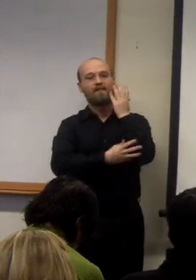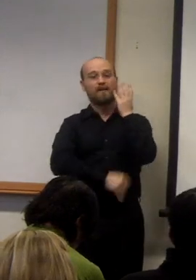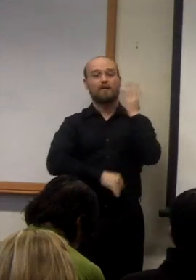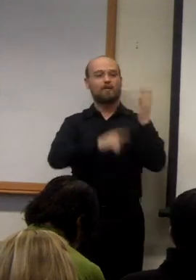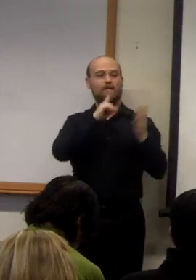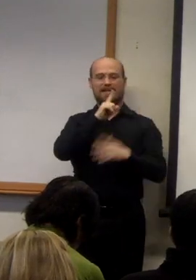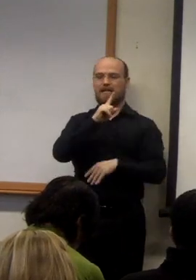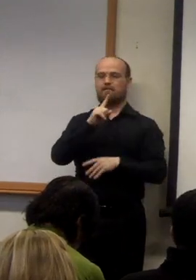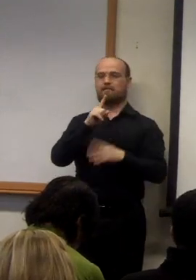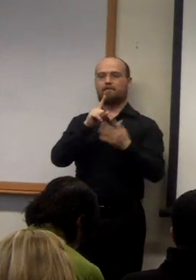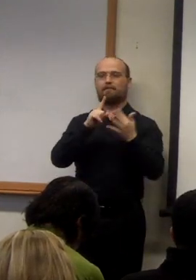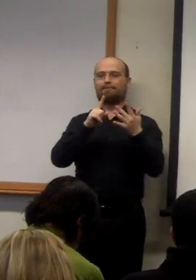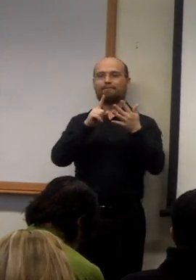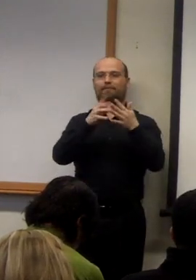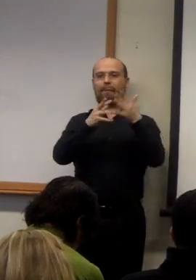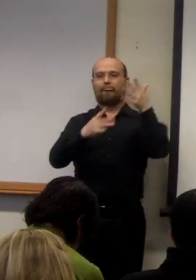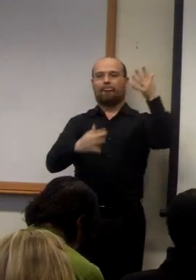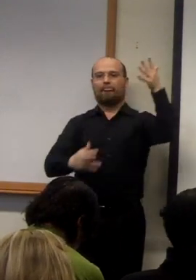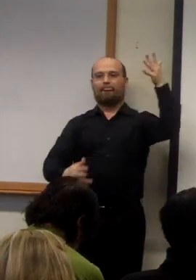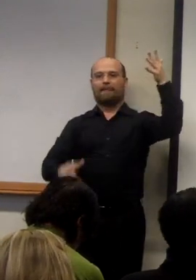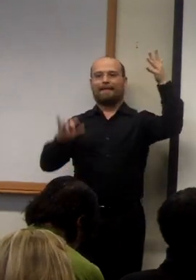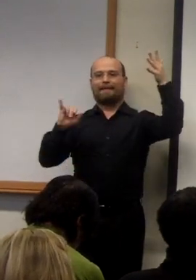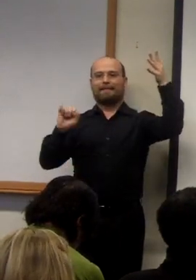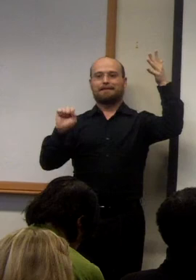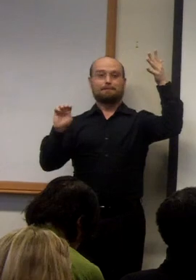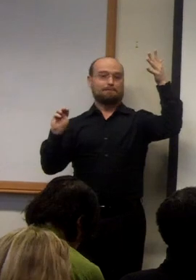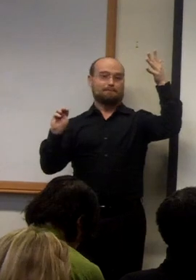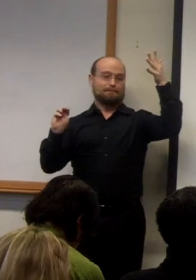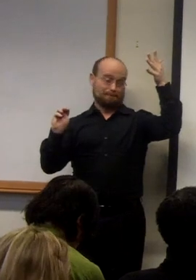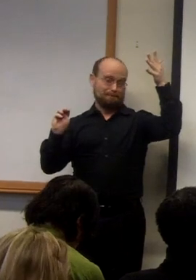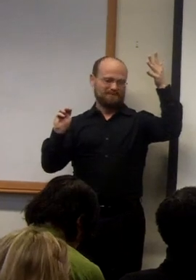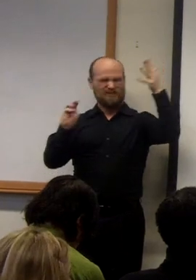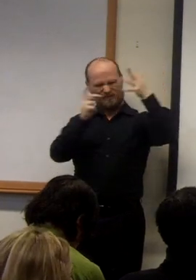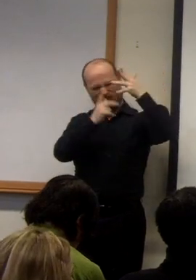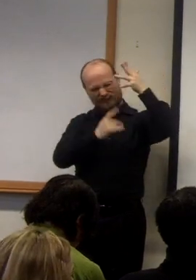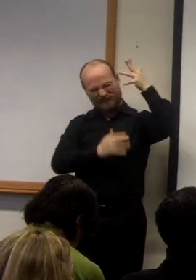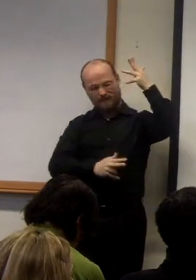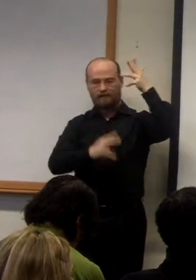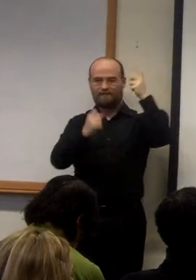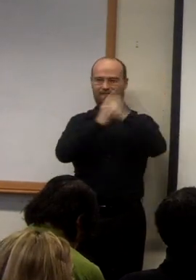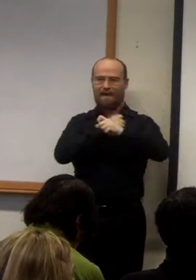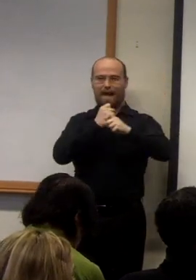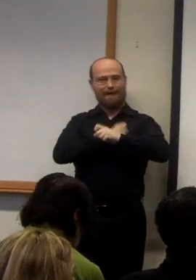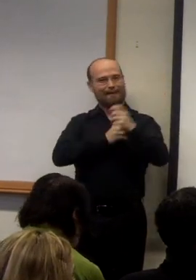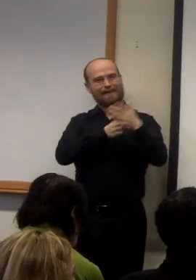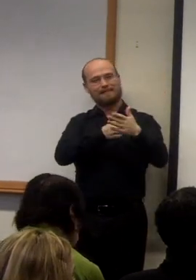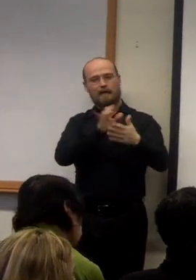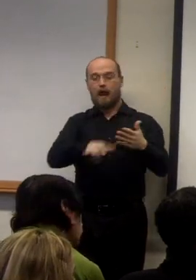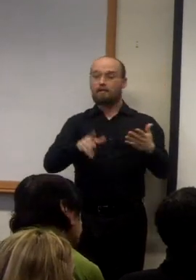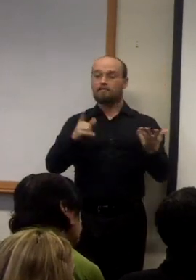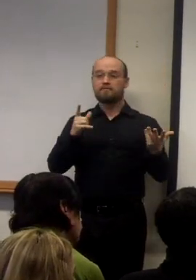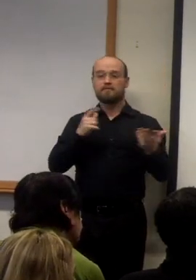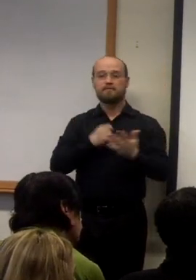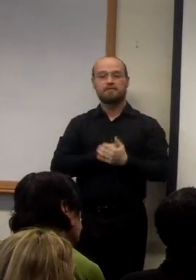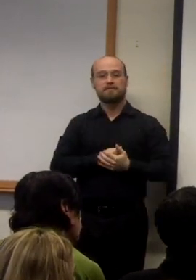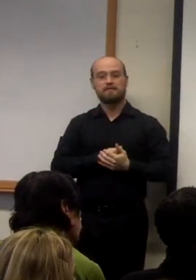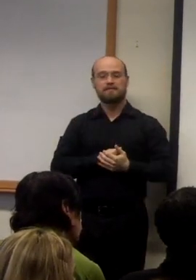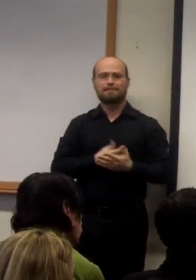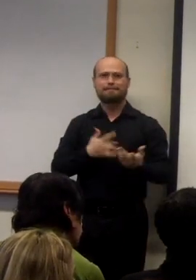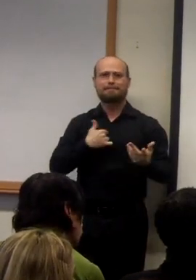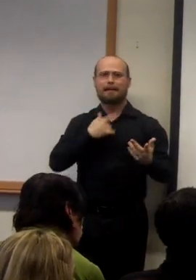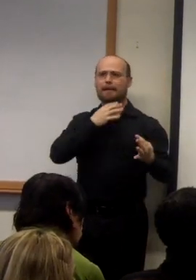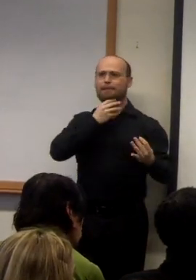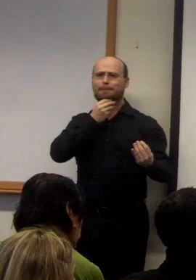given ism. You know, is that I can't help but wonder